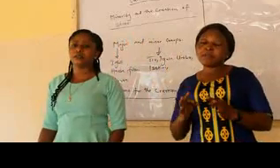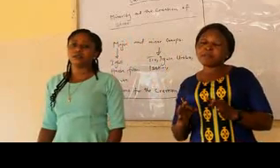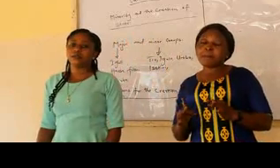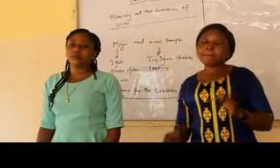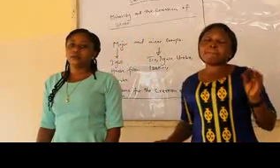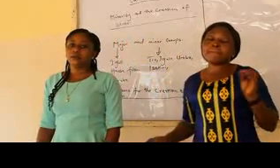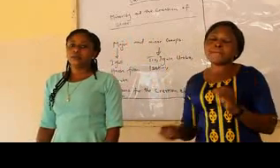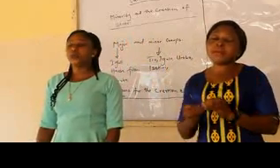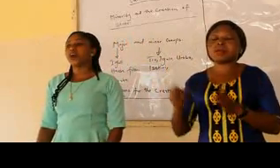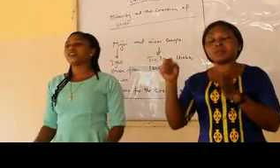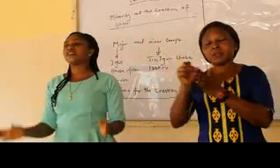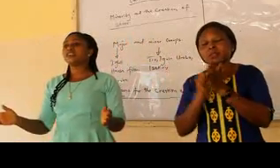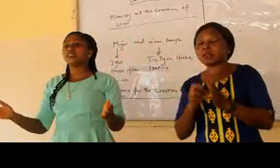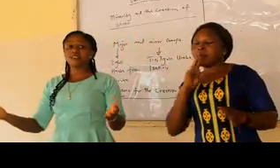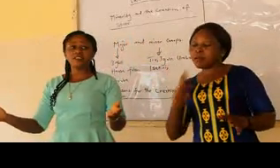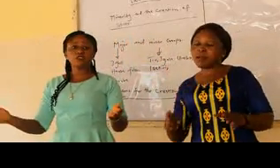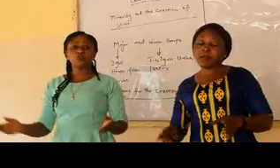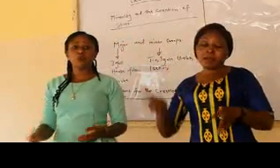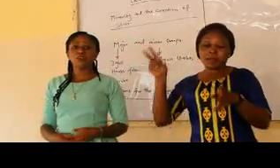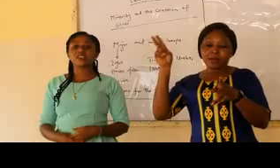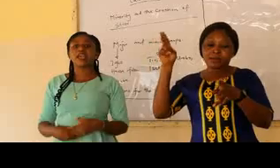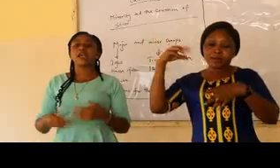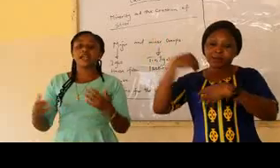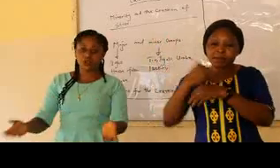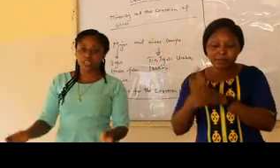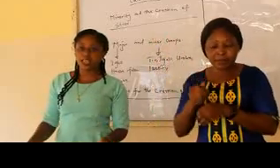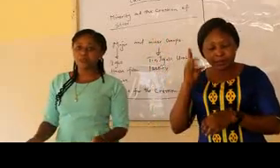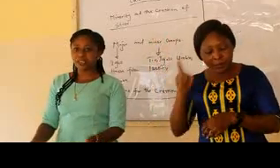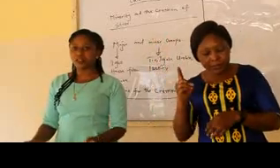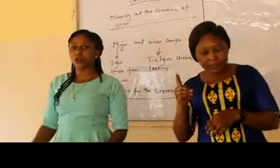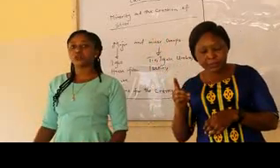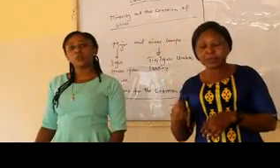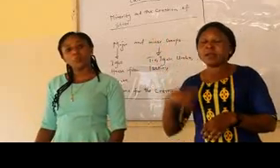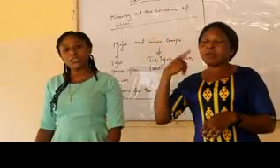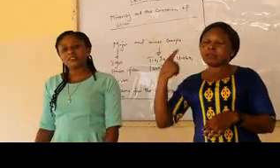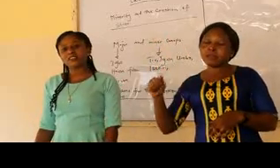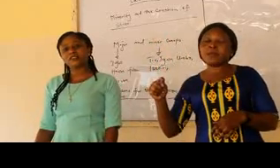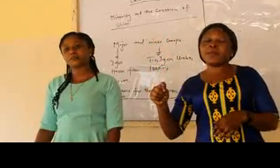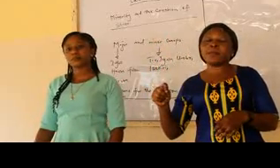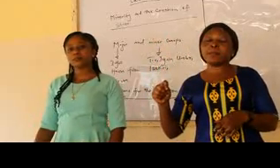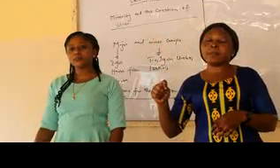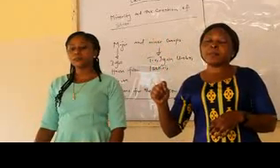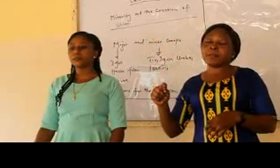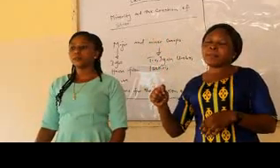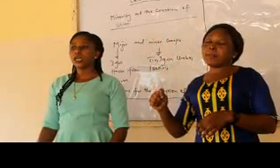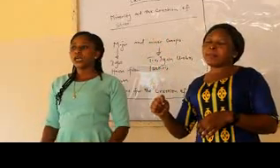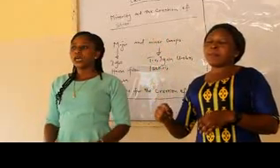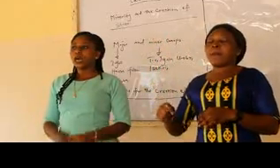stability. Because the citizens will be what? Educated based on politics.